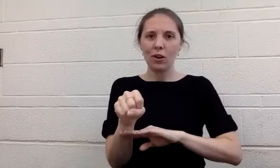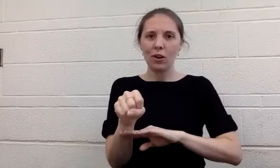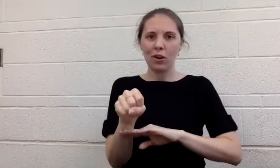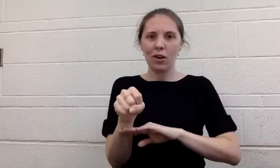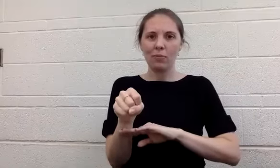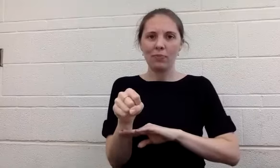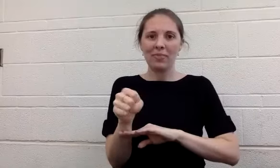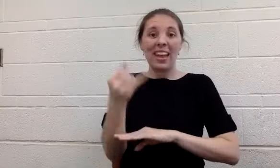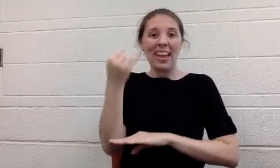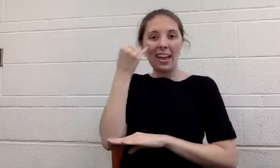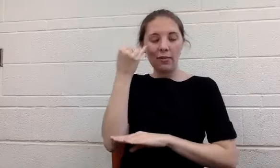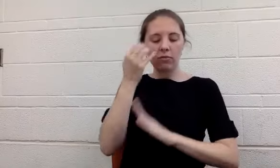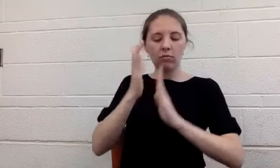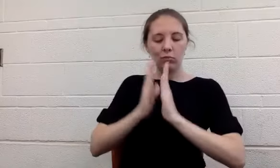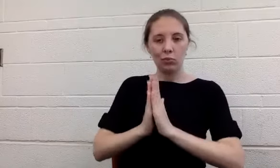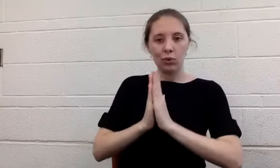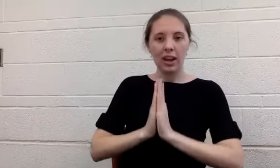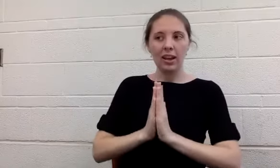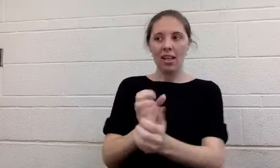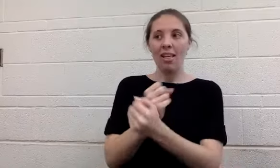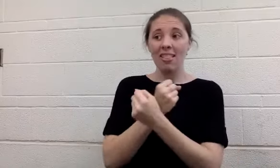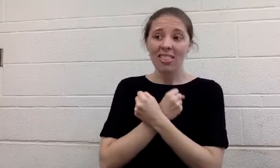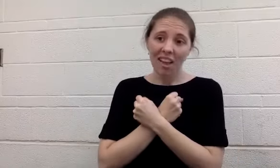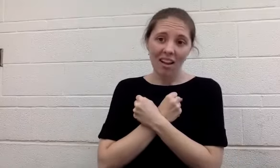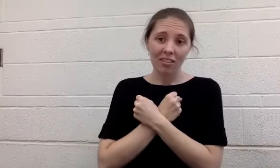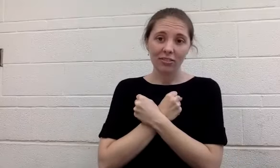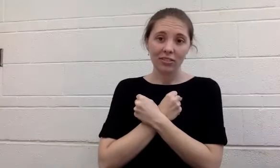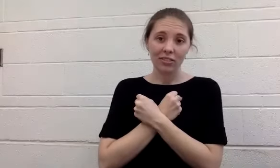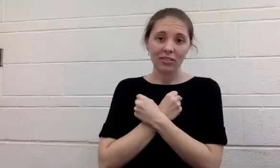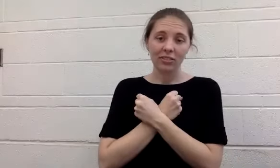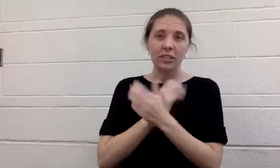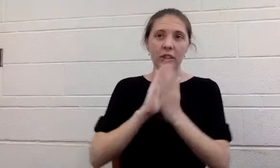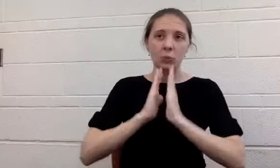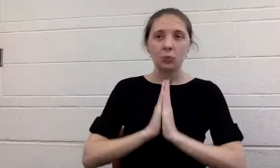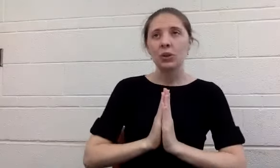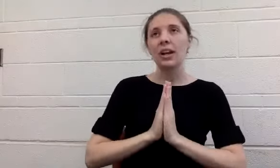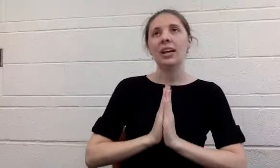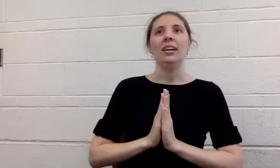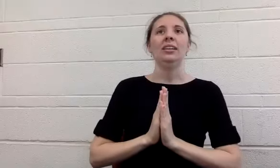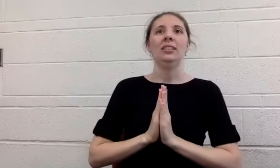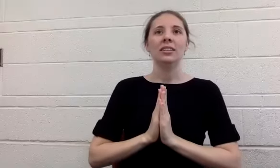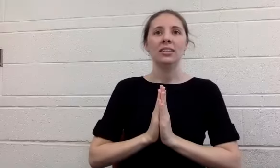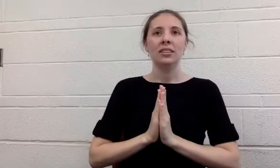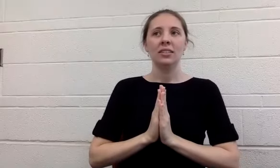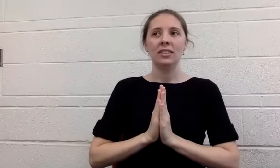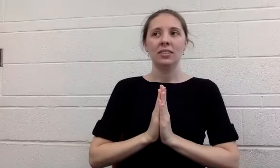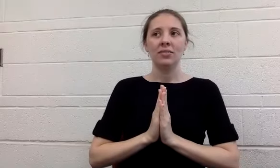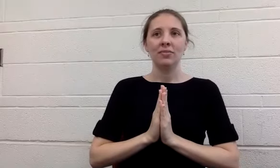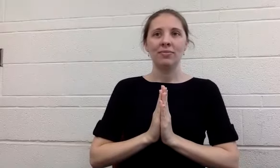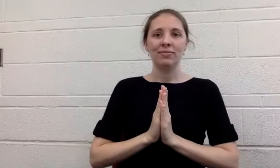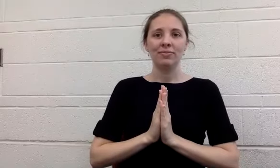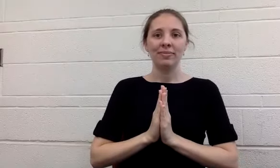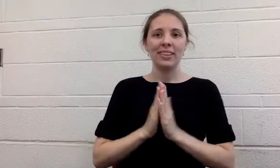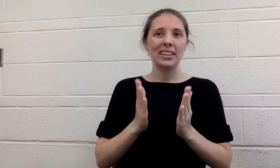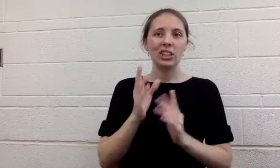you, all the times that Earl was out there, I learned really early on, it was so much easier for me to fall asleep at night